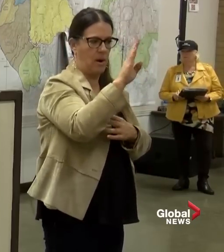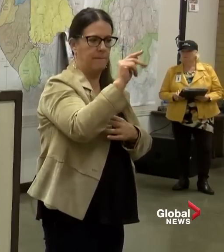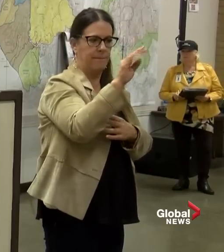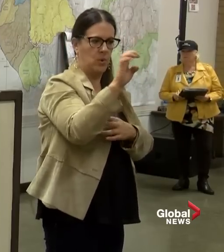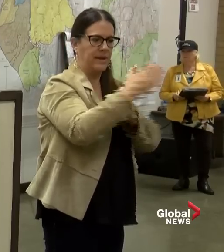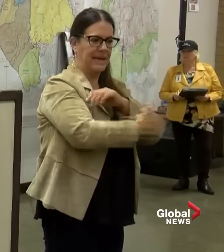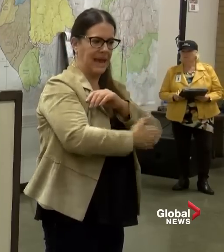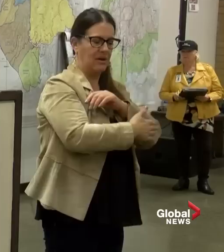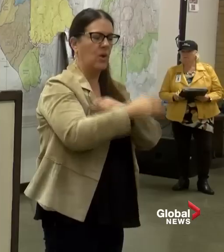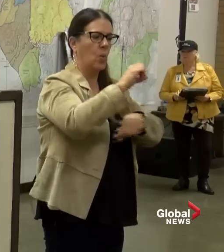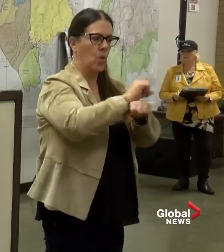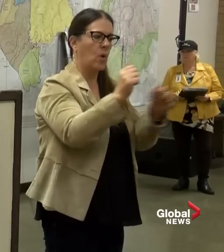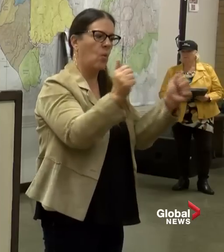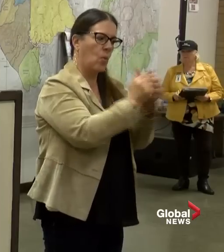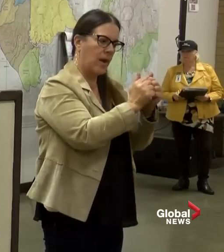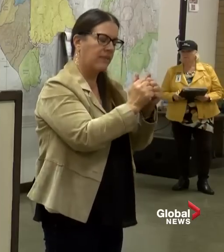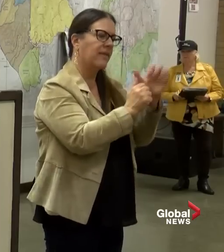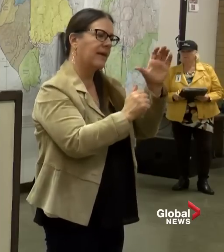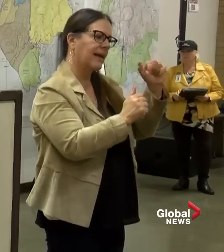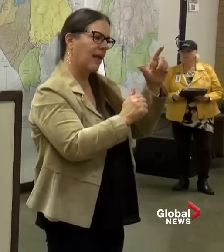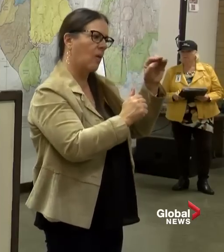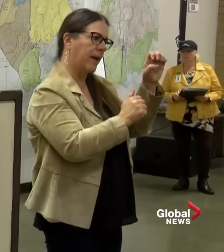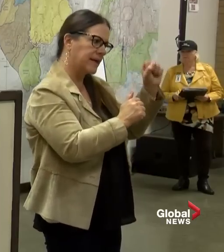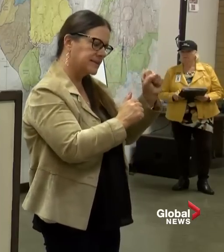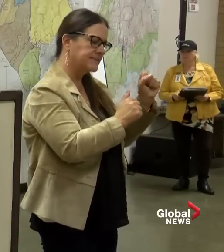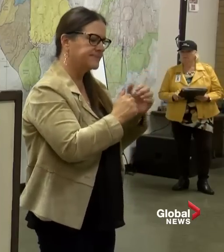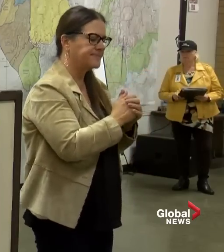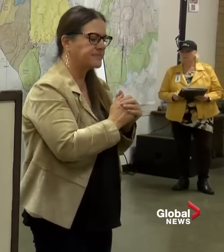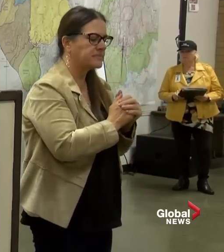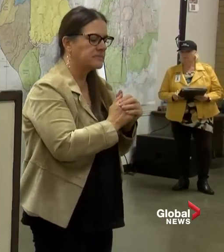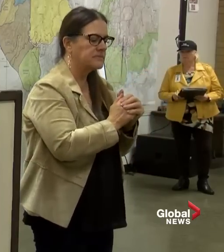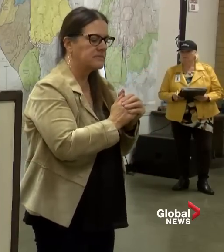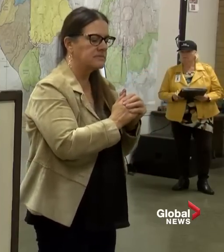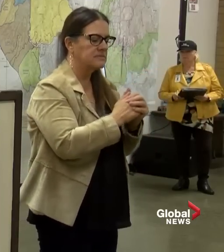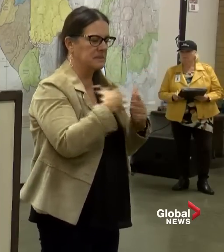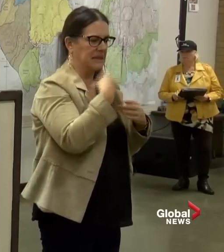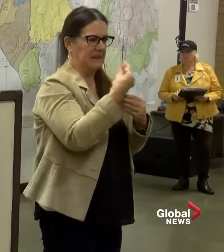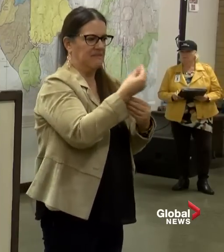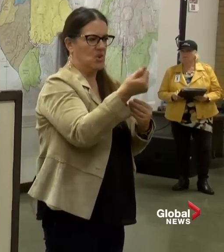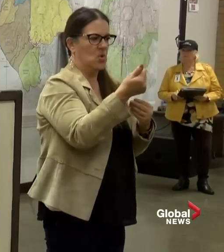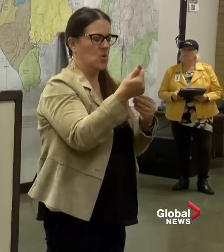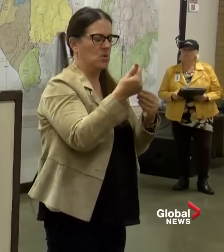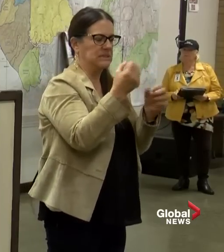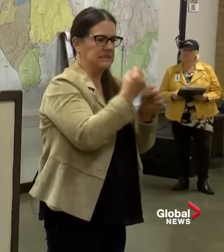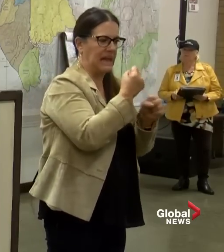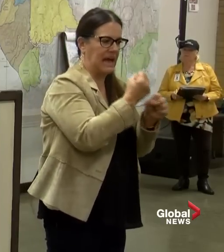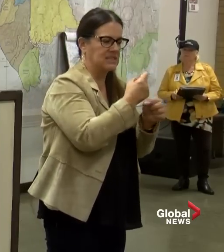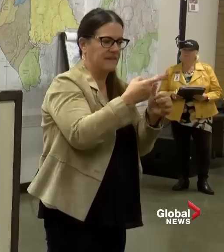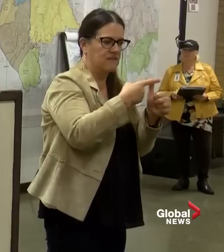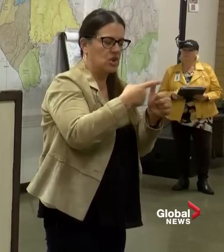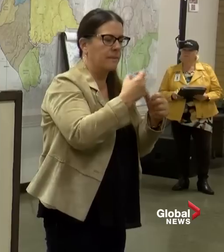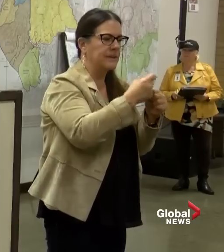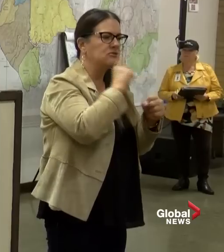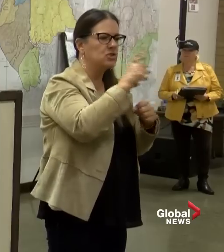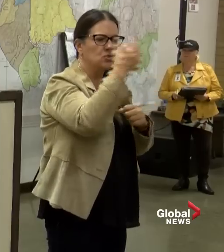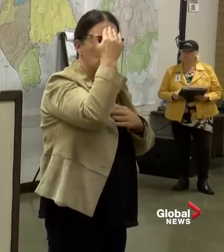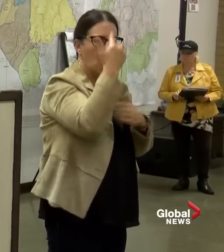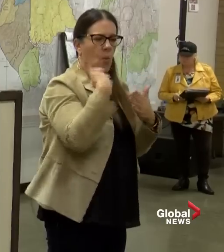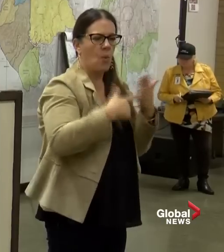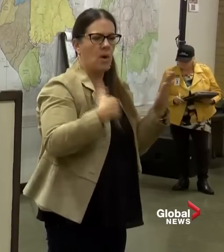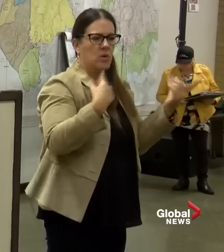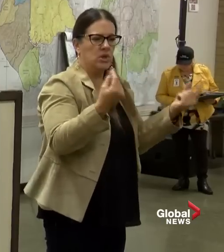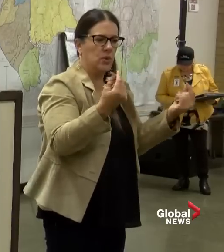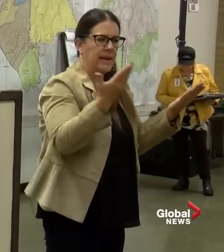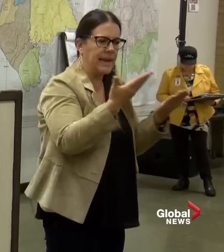working alongside Cal OES and Eric Lamoureux. Let me give you a couple of quick stats first to make sure that you know where we're at in